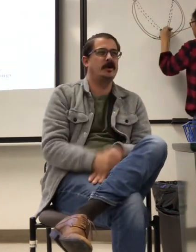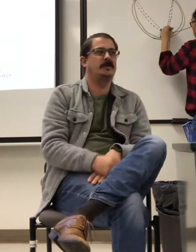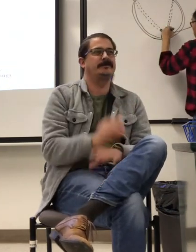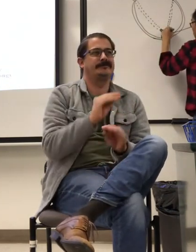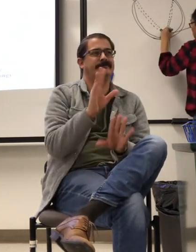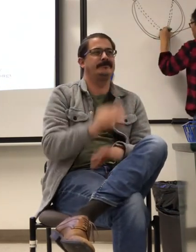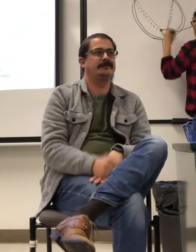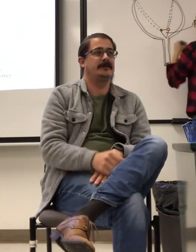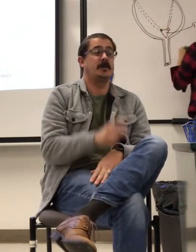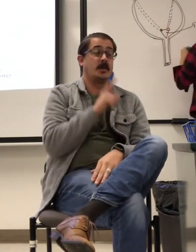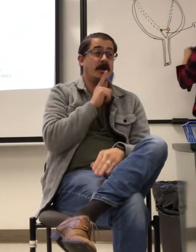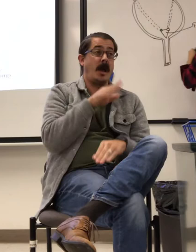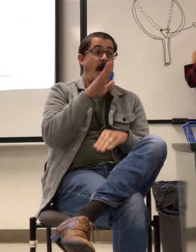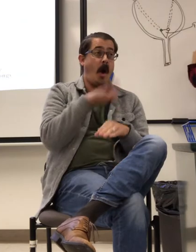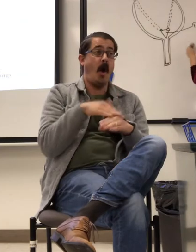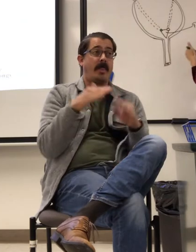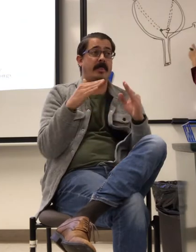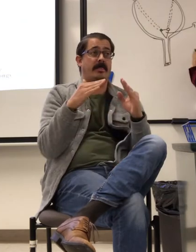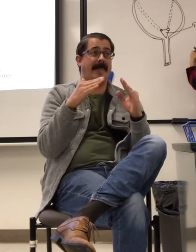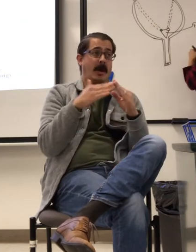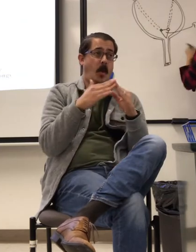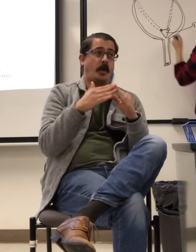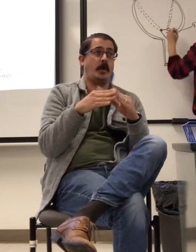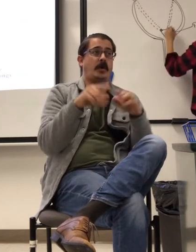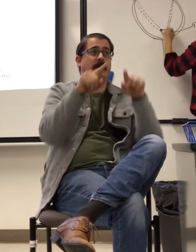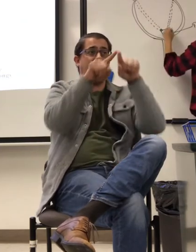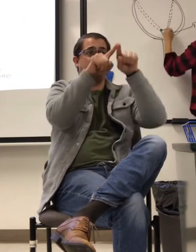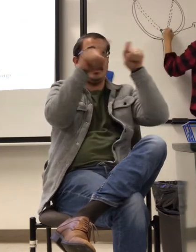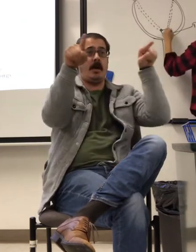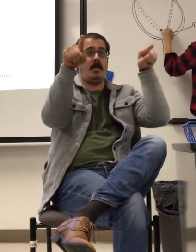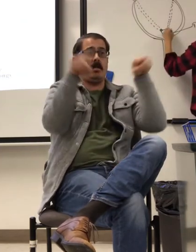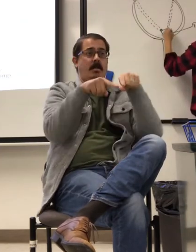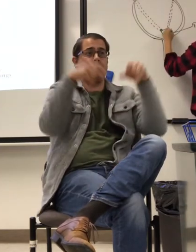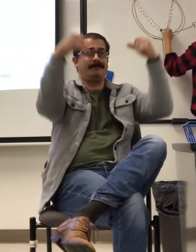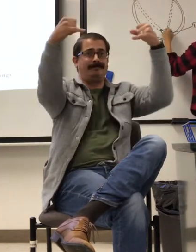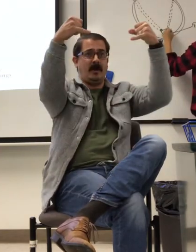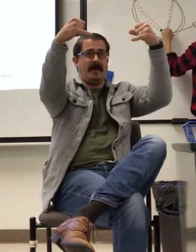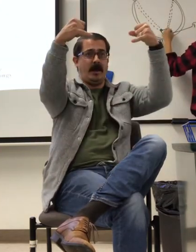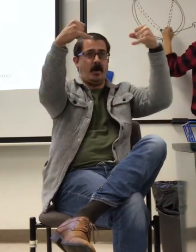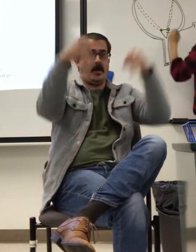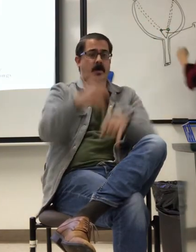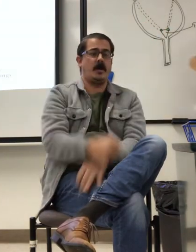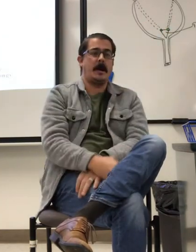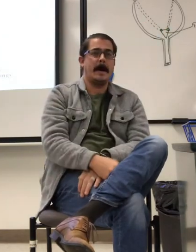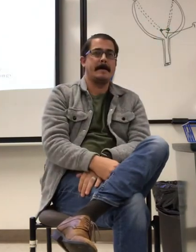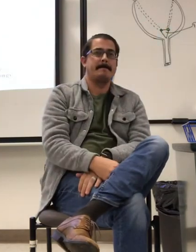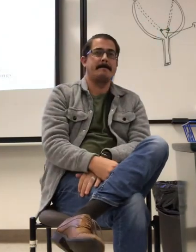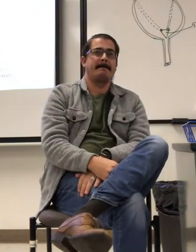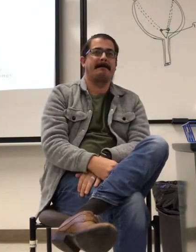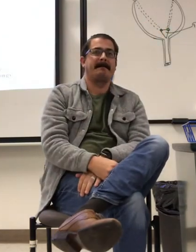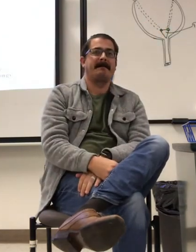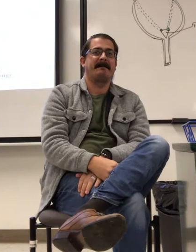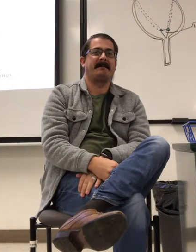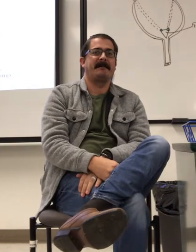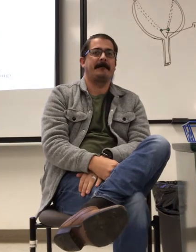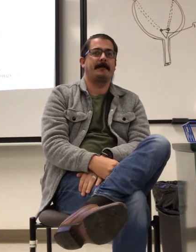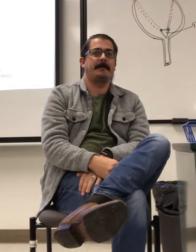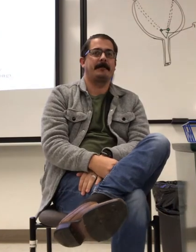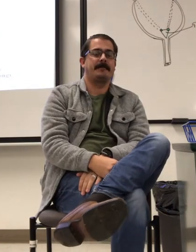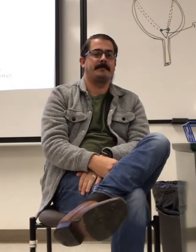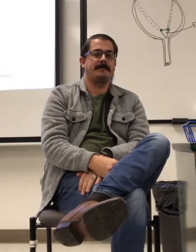Right at the corner. Right